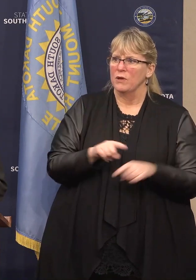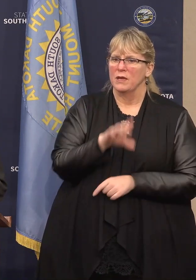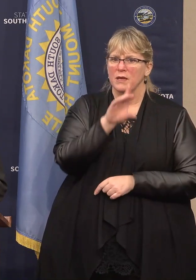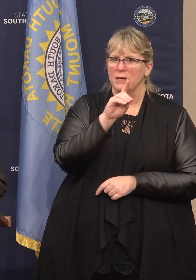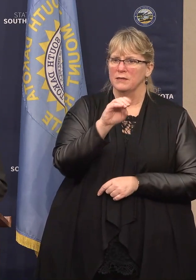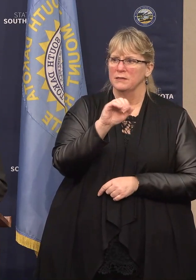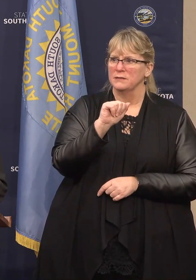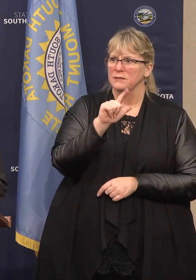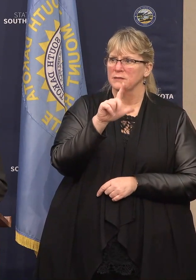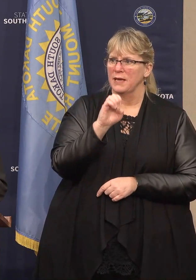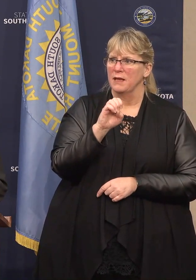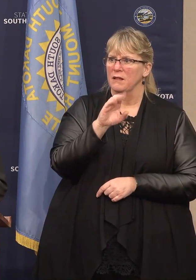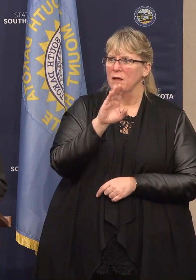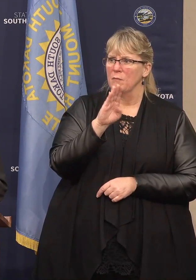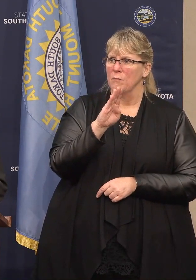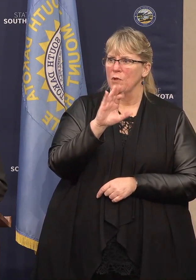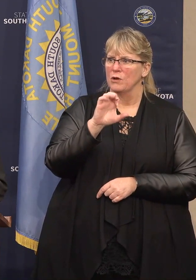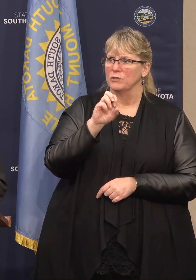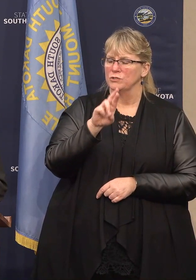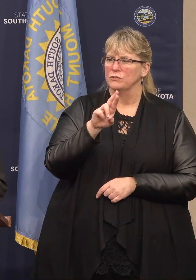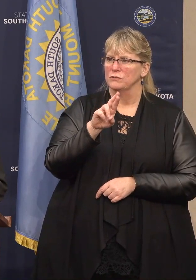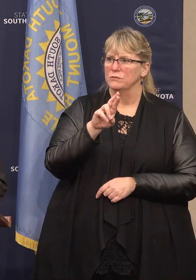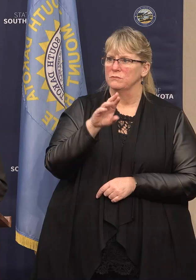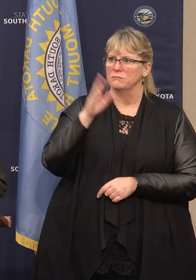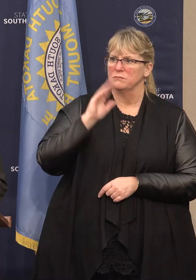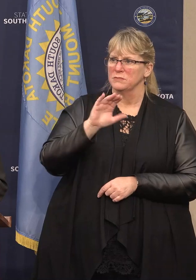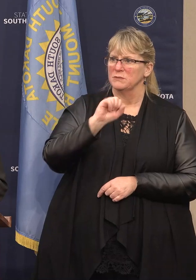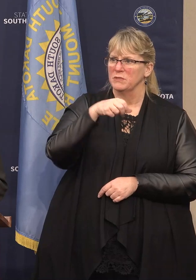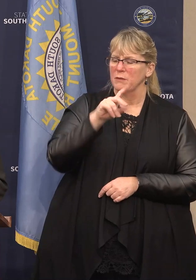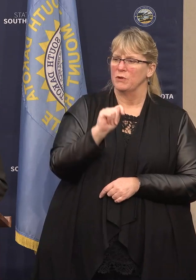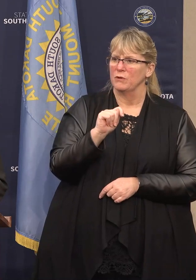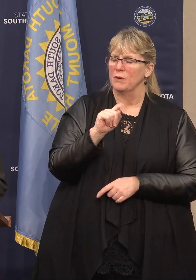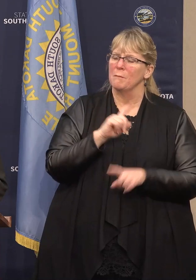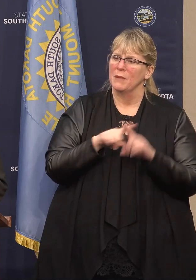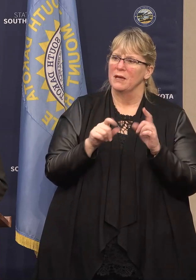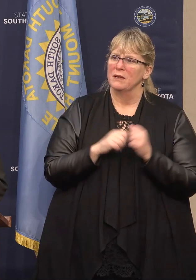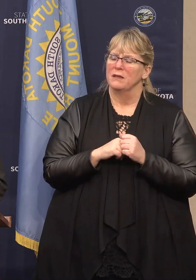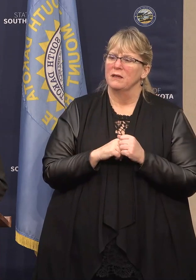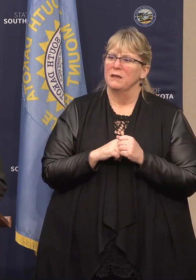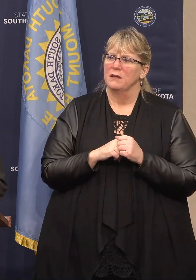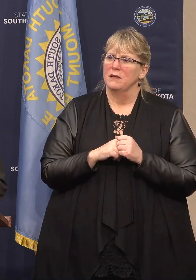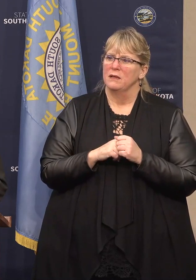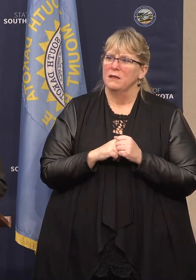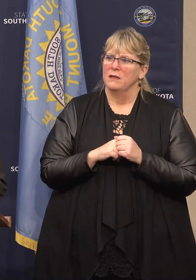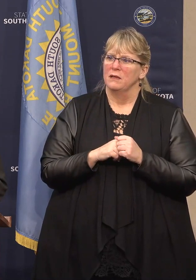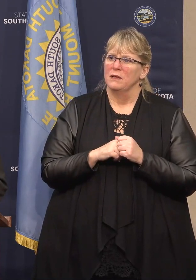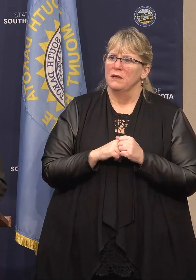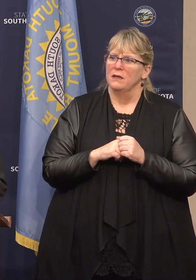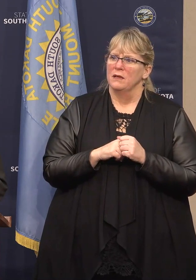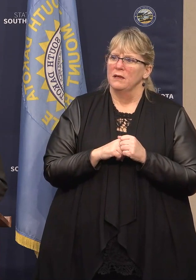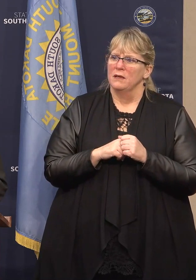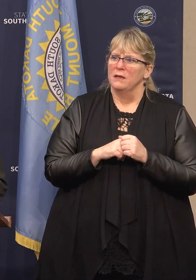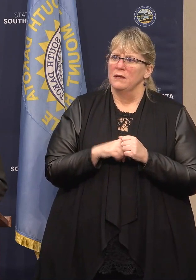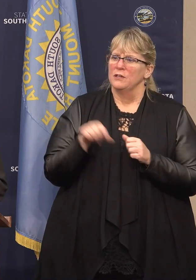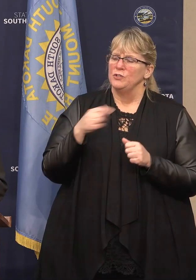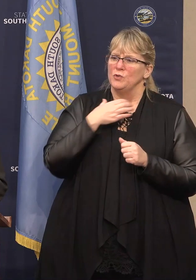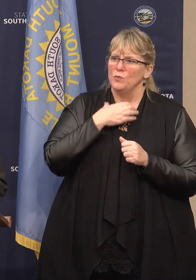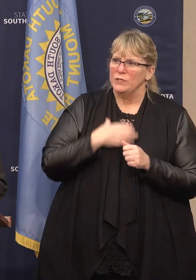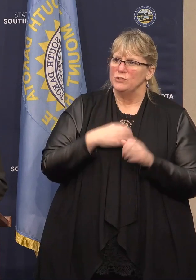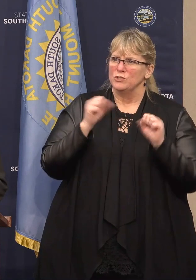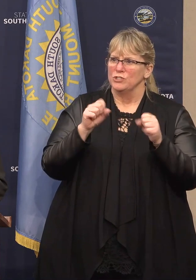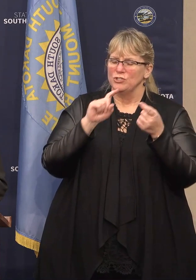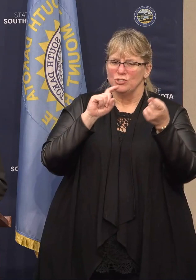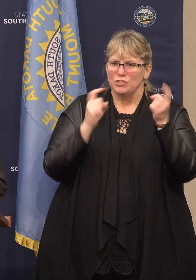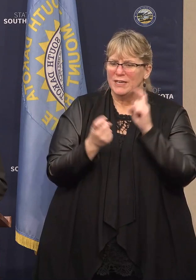in September, whatever that was singing this bill's praises. But I guess more than that, do you wish you could do anything different in hindsight? Do you